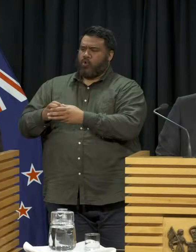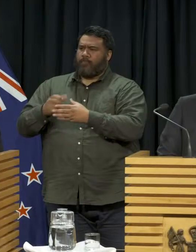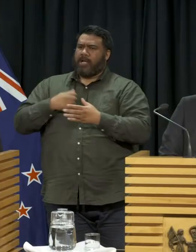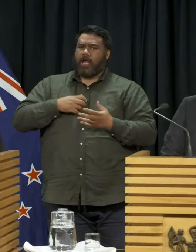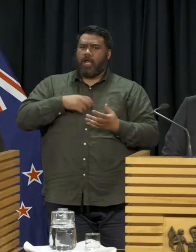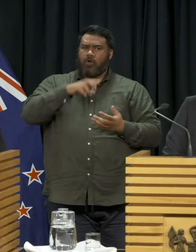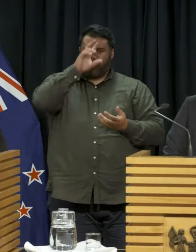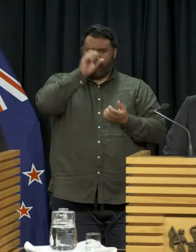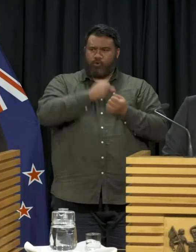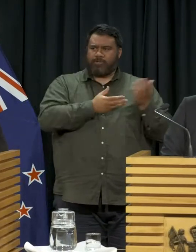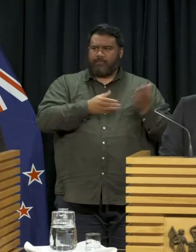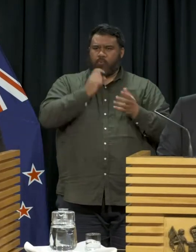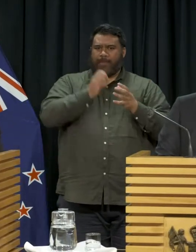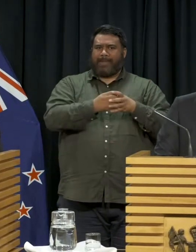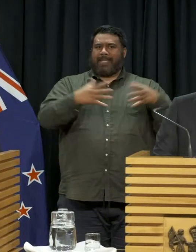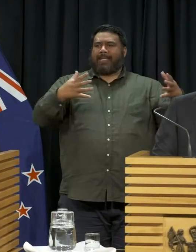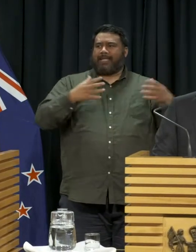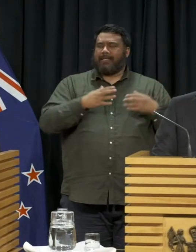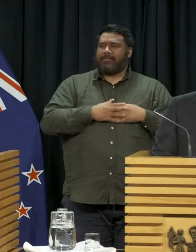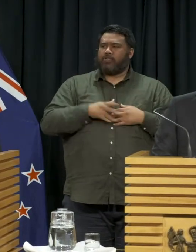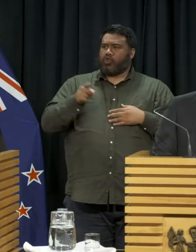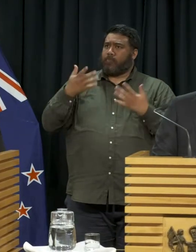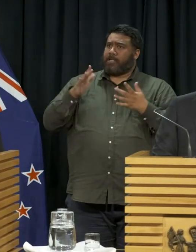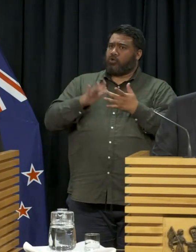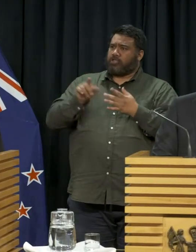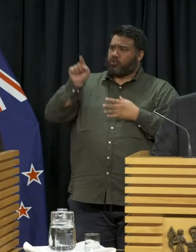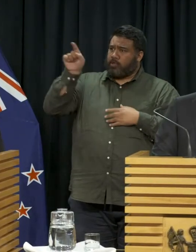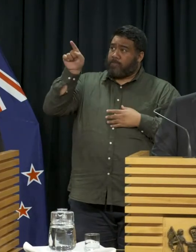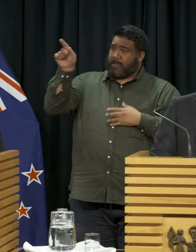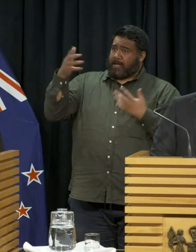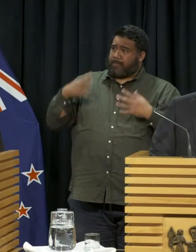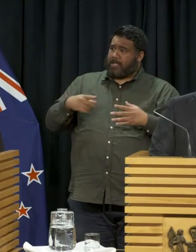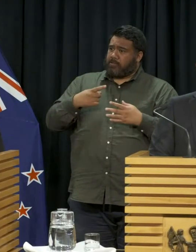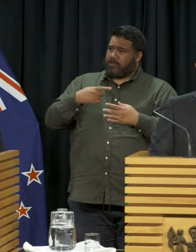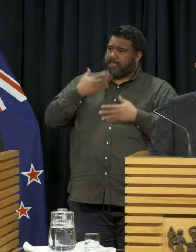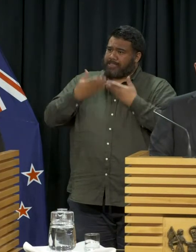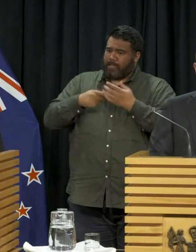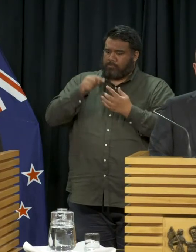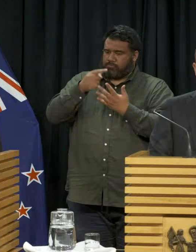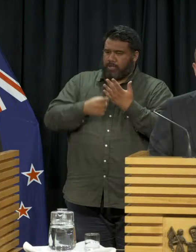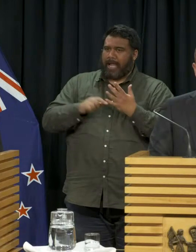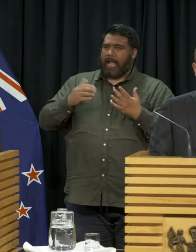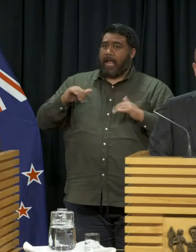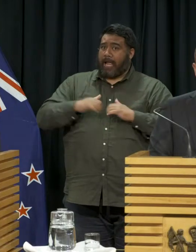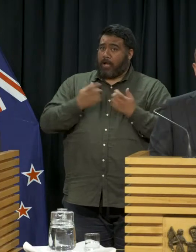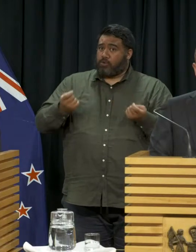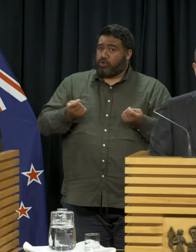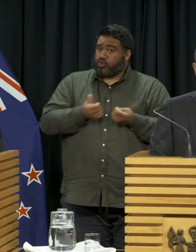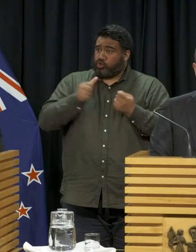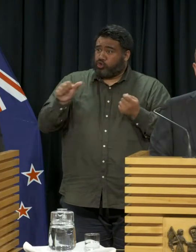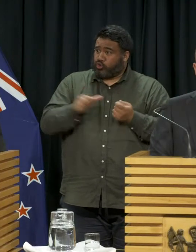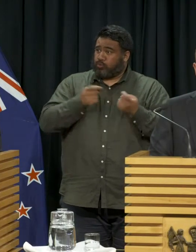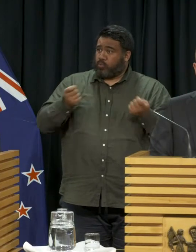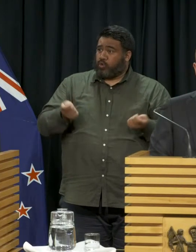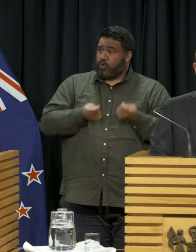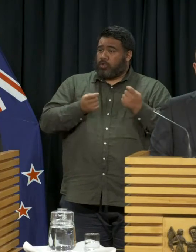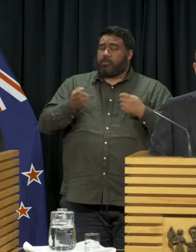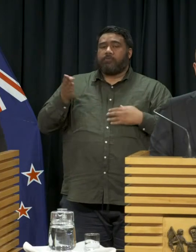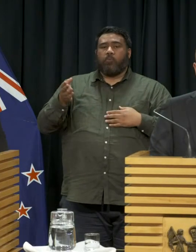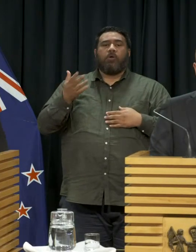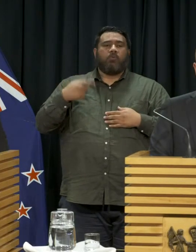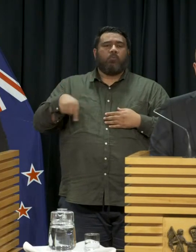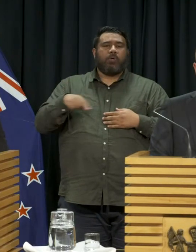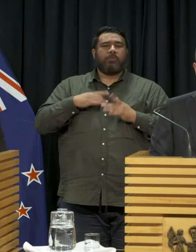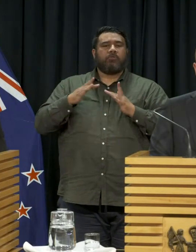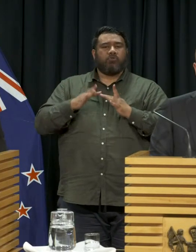Yes, our Cabinet Office is in frequent contact with the Palace, as will be a number